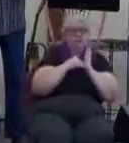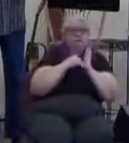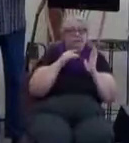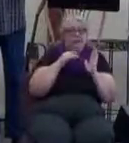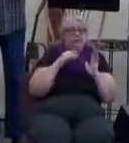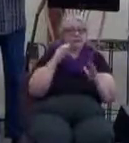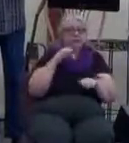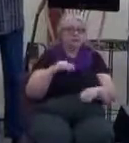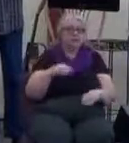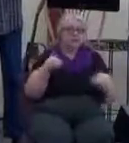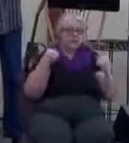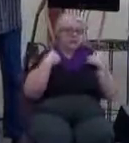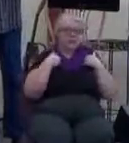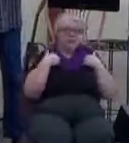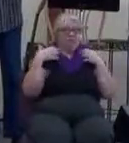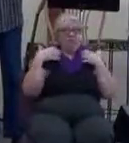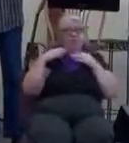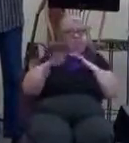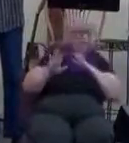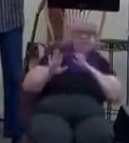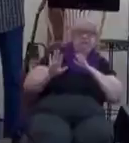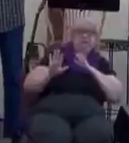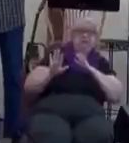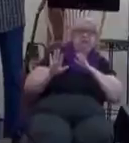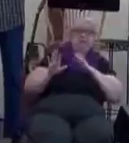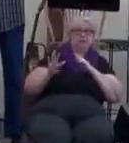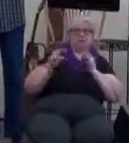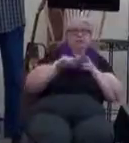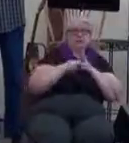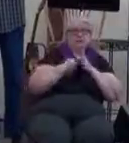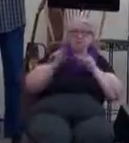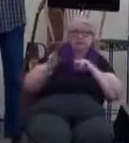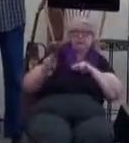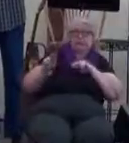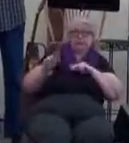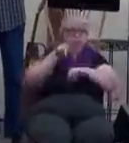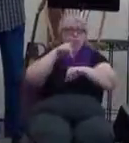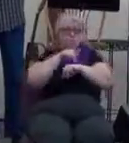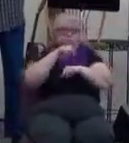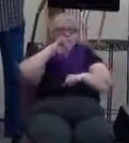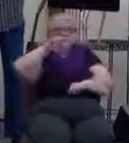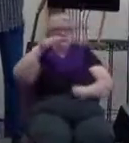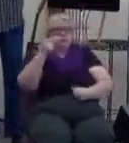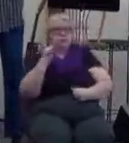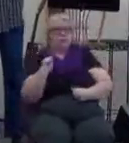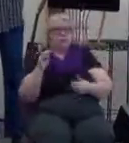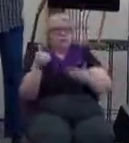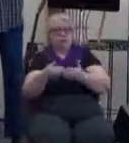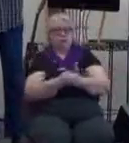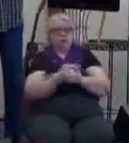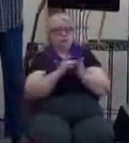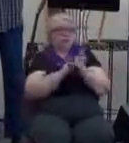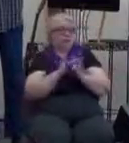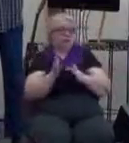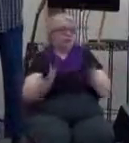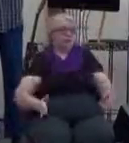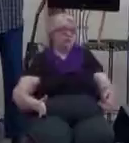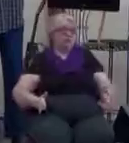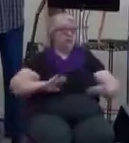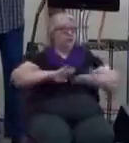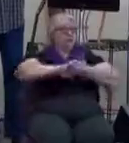in, they start looking at Peter and John and these new Christians and